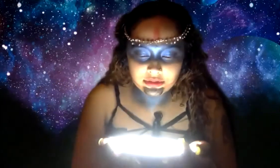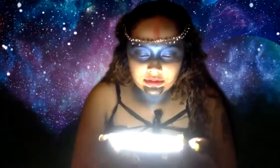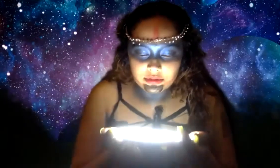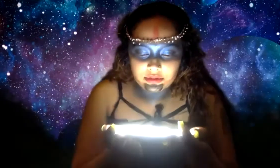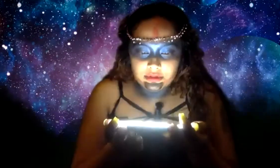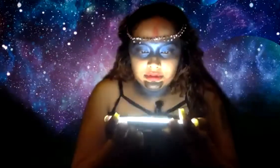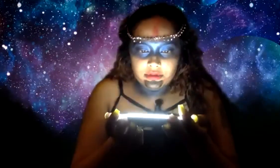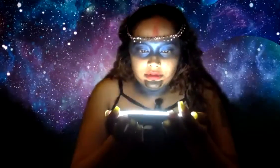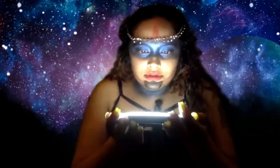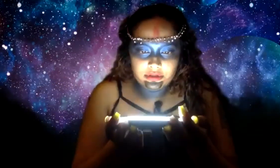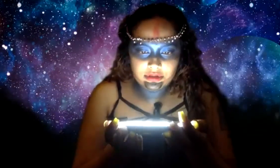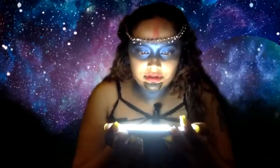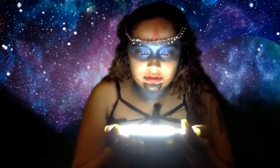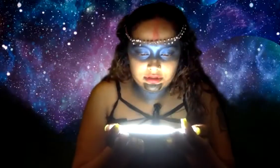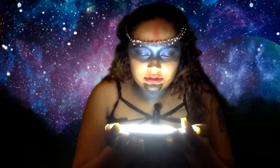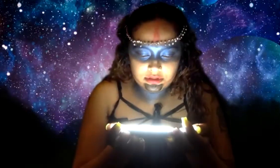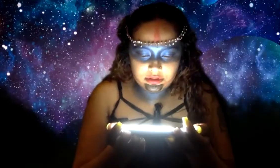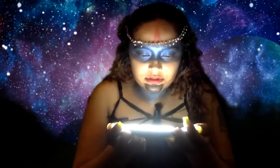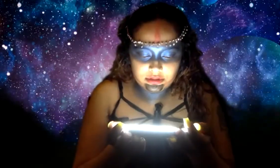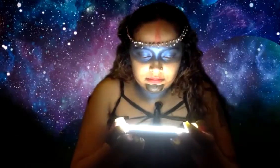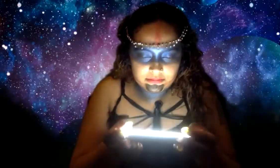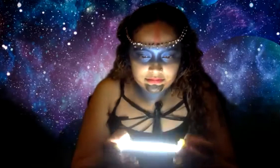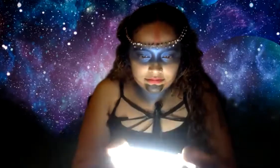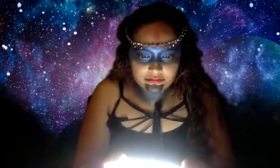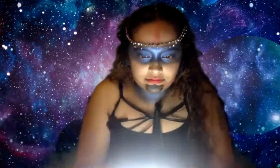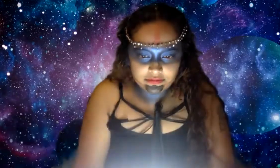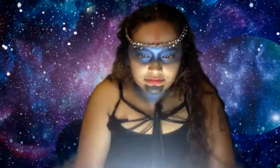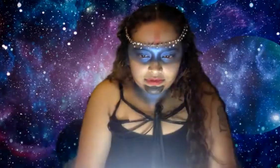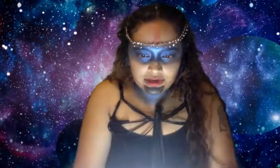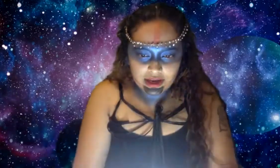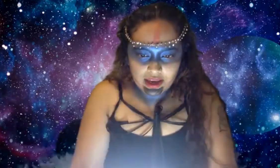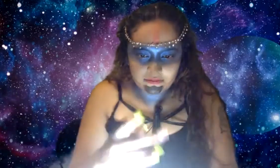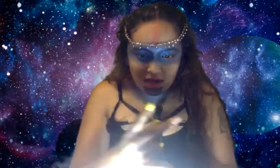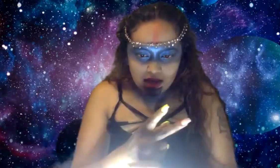I kept wondering, what language? What was this being or this figure telling me about?